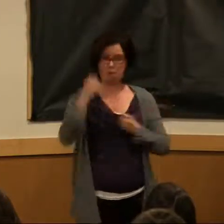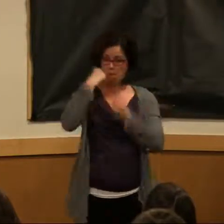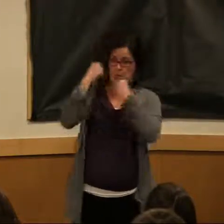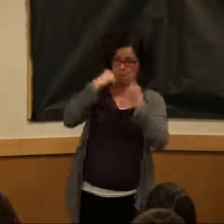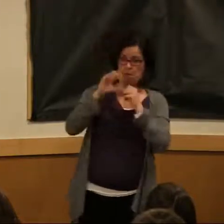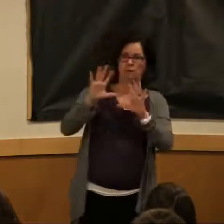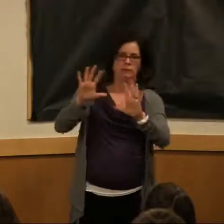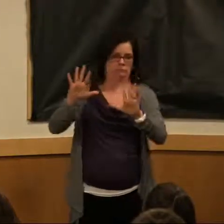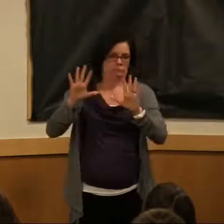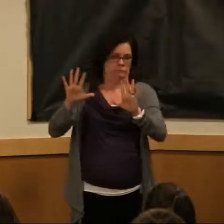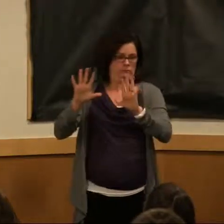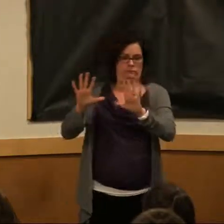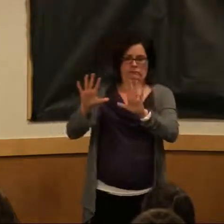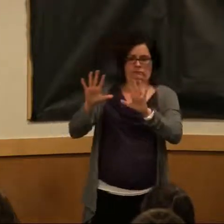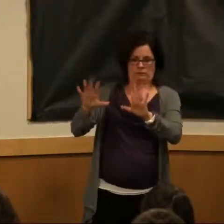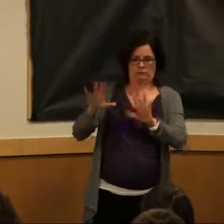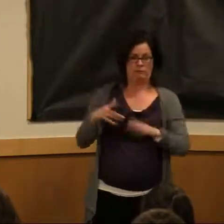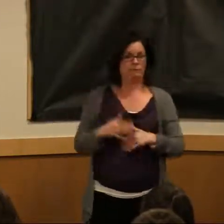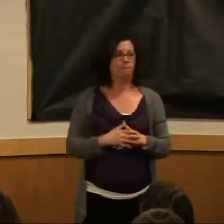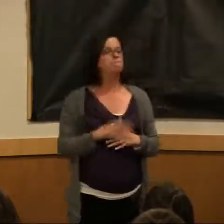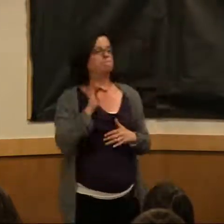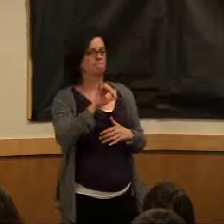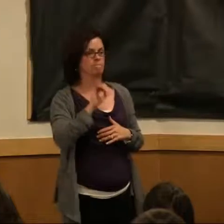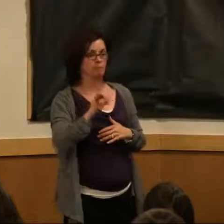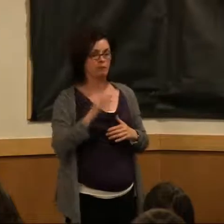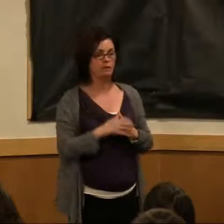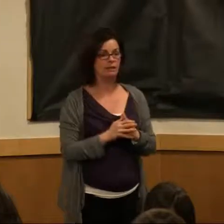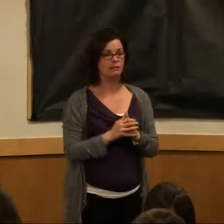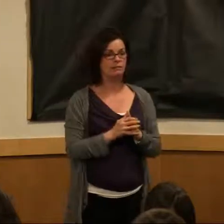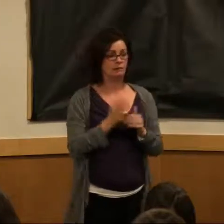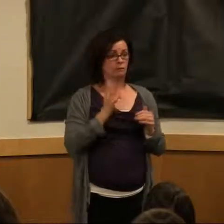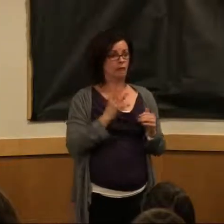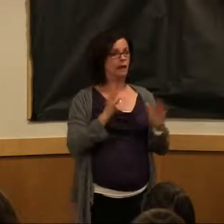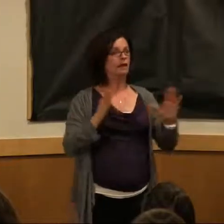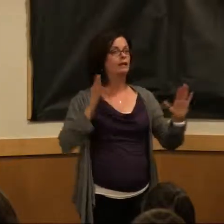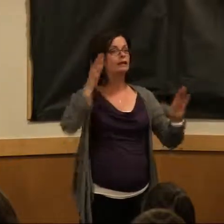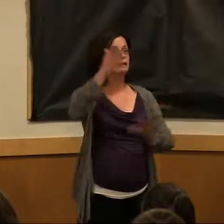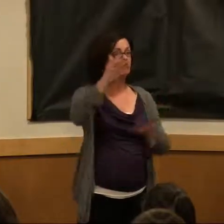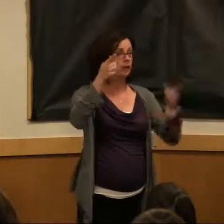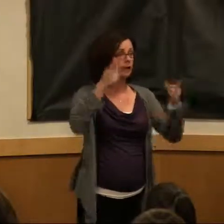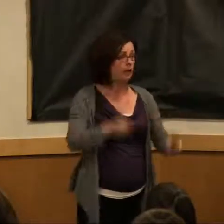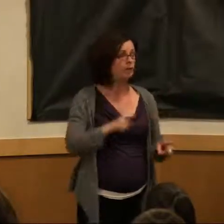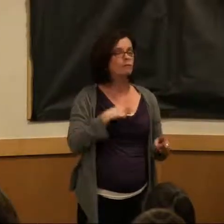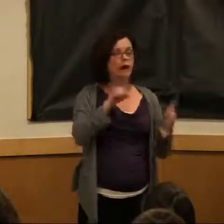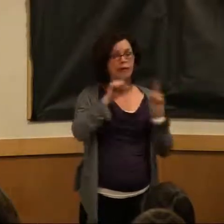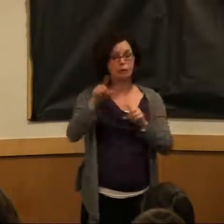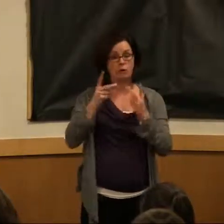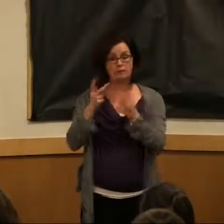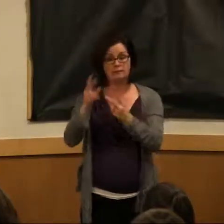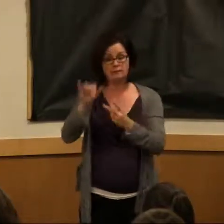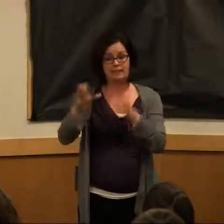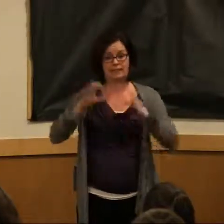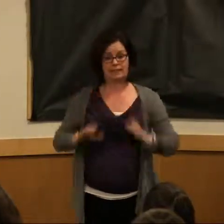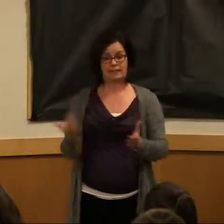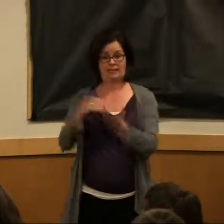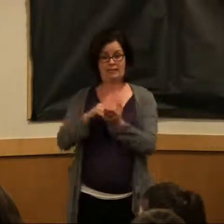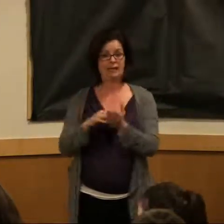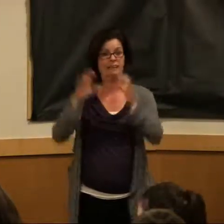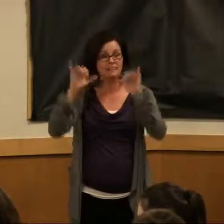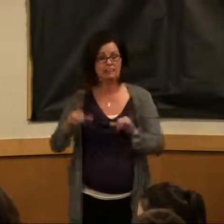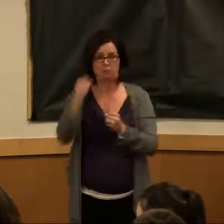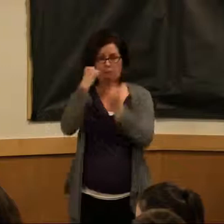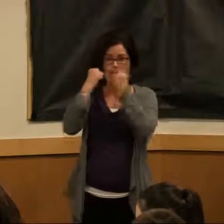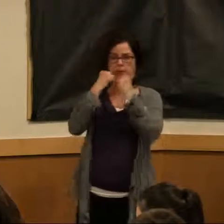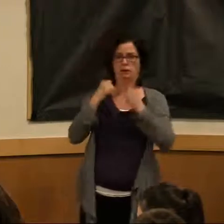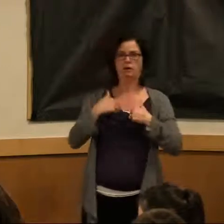space. And then if I realize that if I go out to visit that client again and the same behavior starts, then I